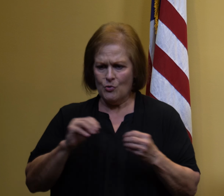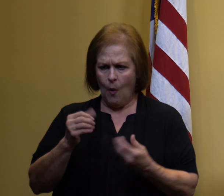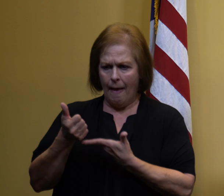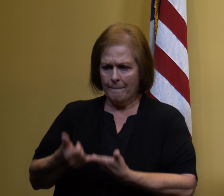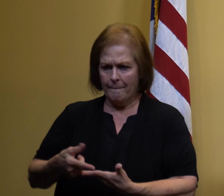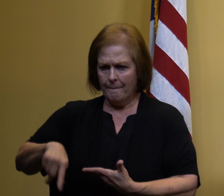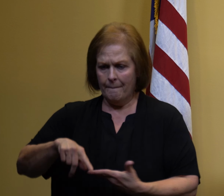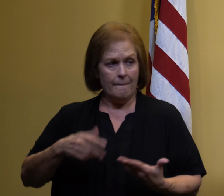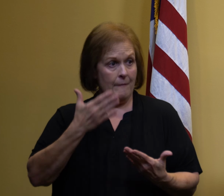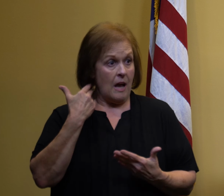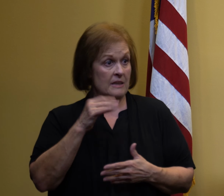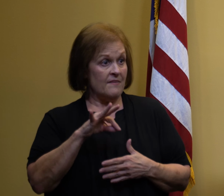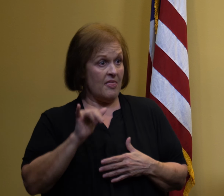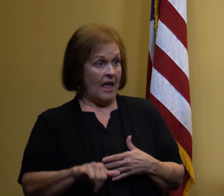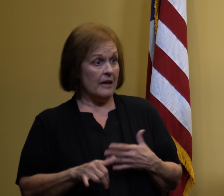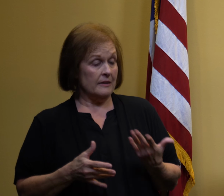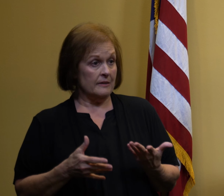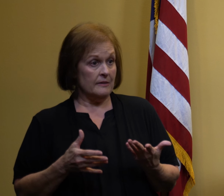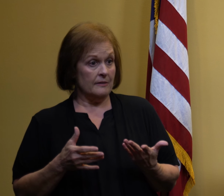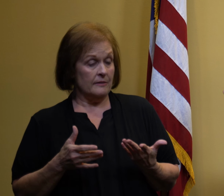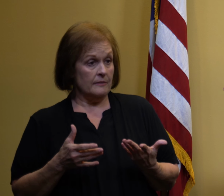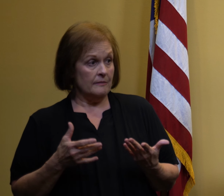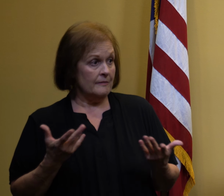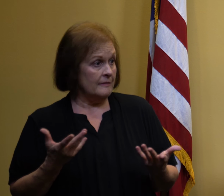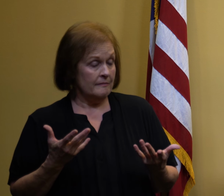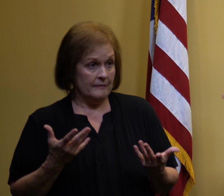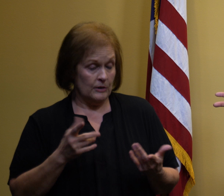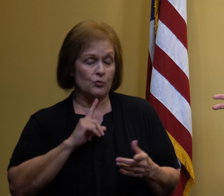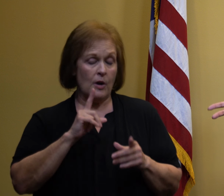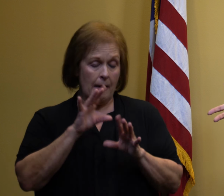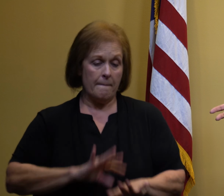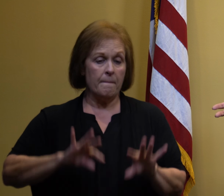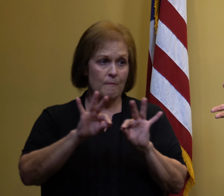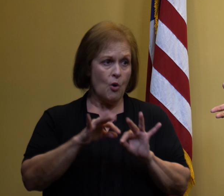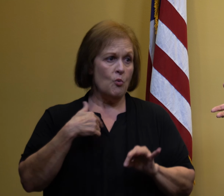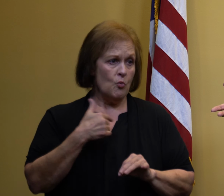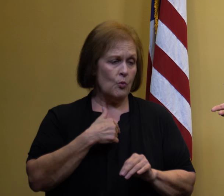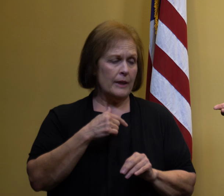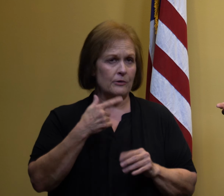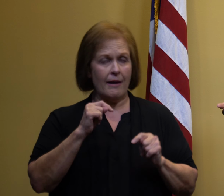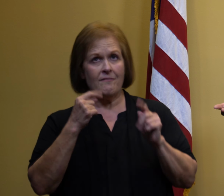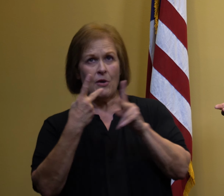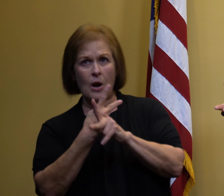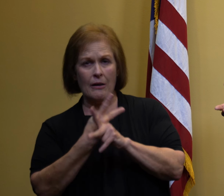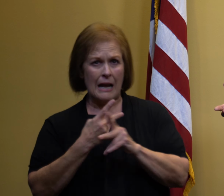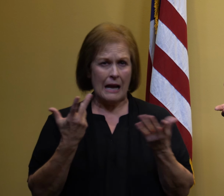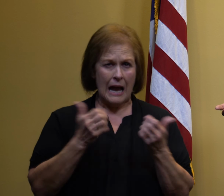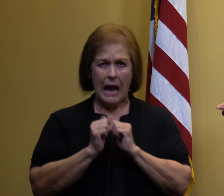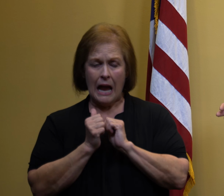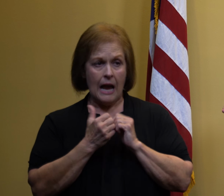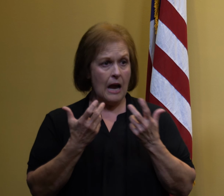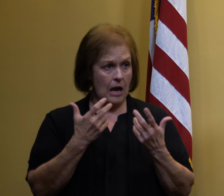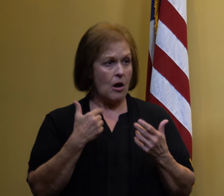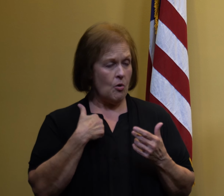And so because of that, it was just imperative that we did something creative while we push